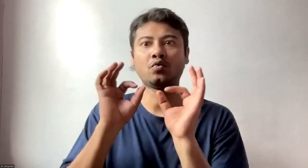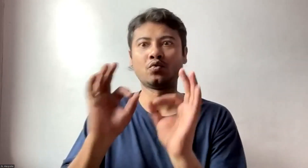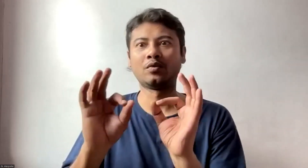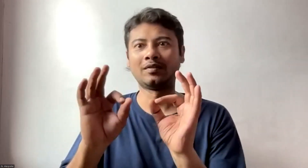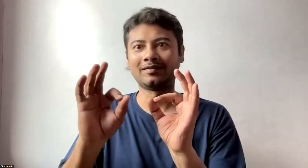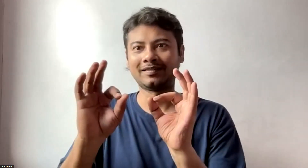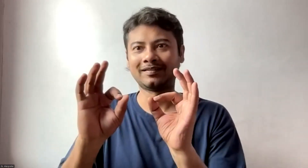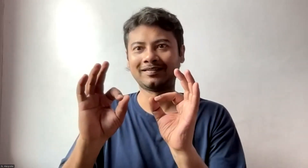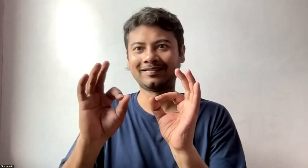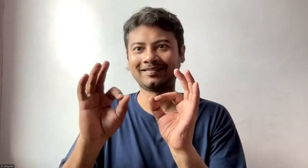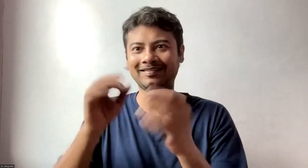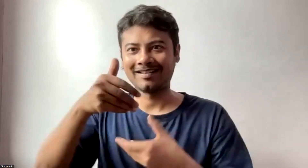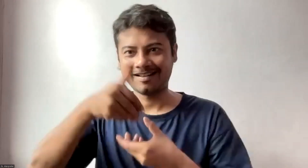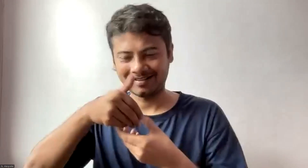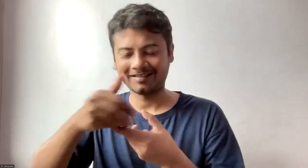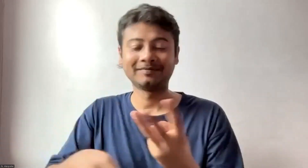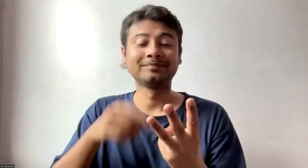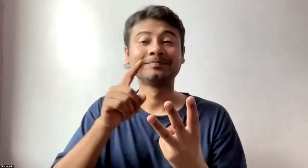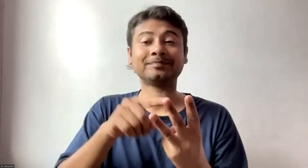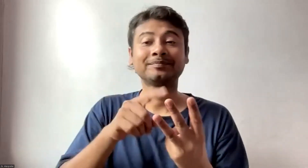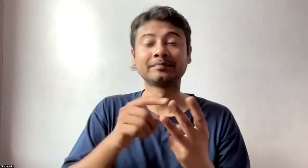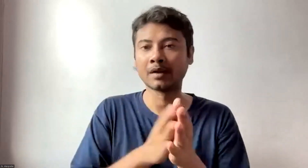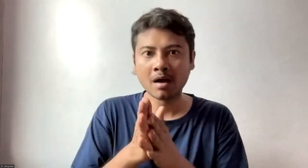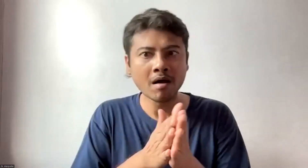passion, and ignorance.